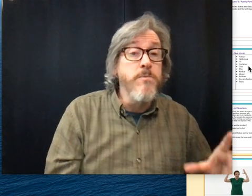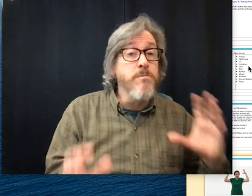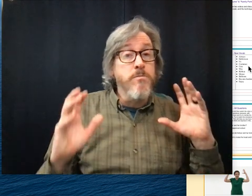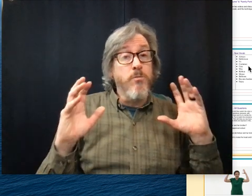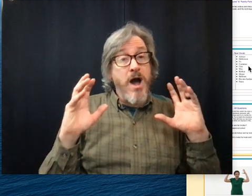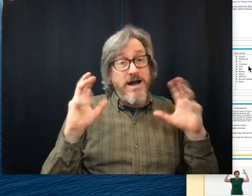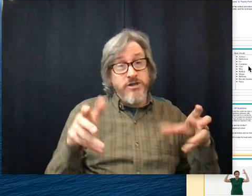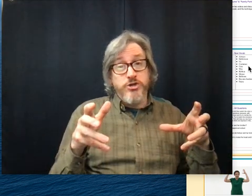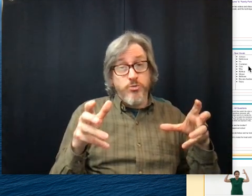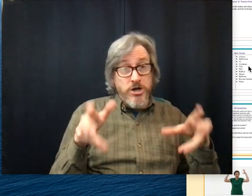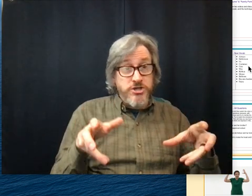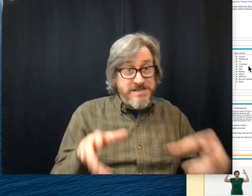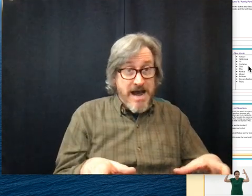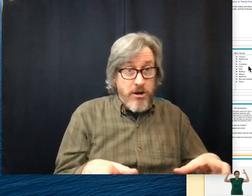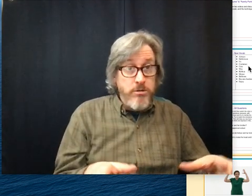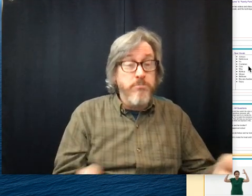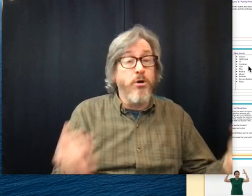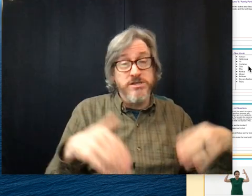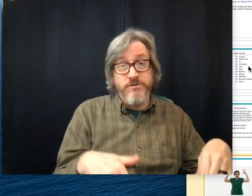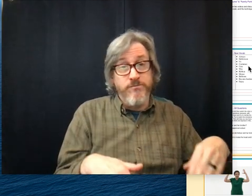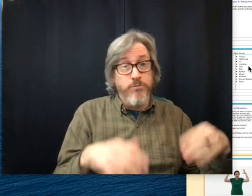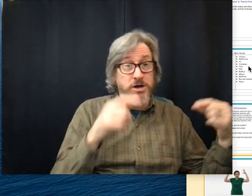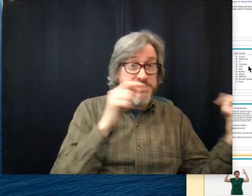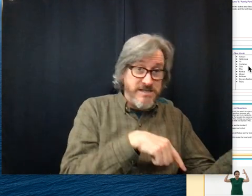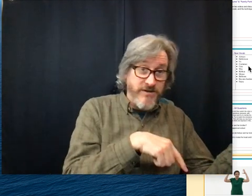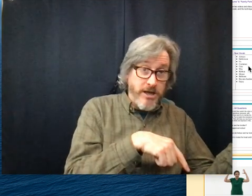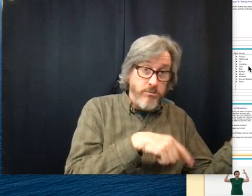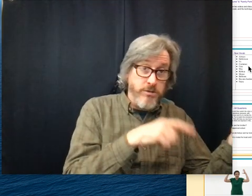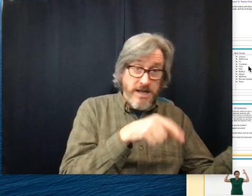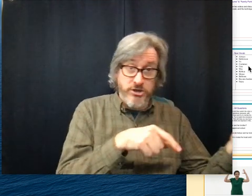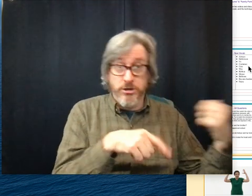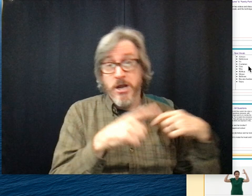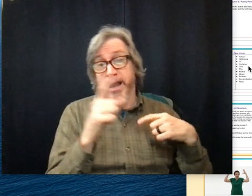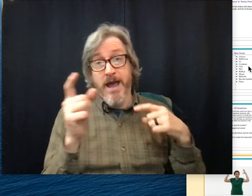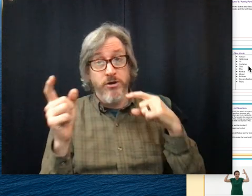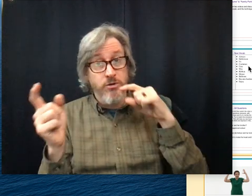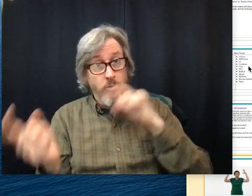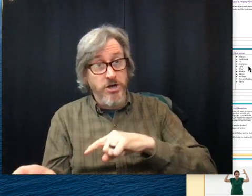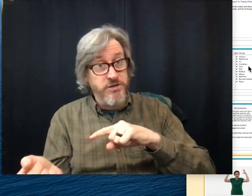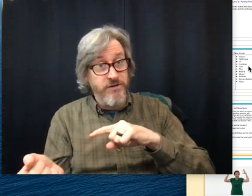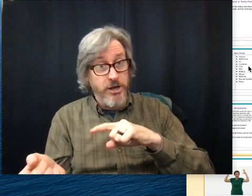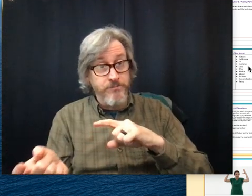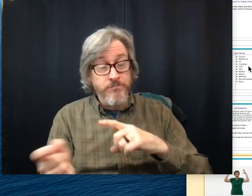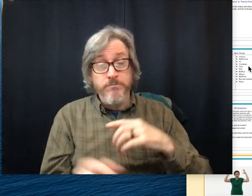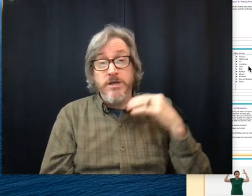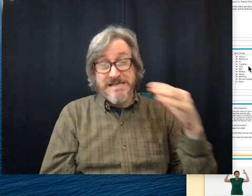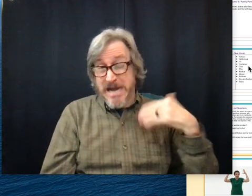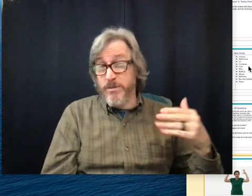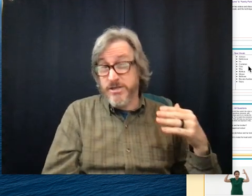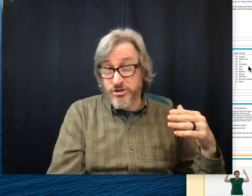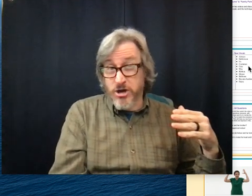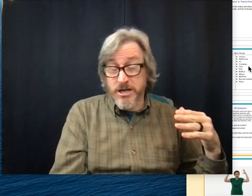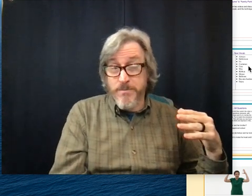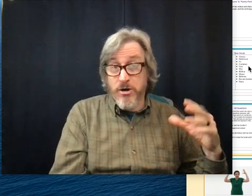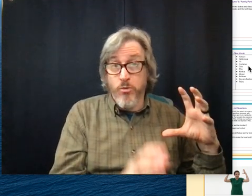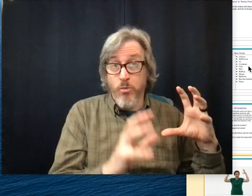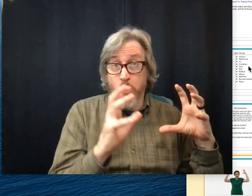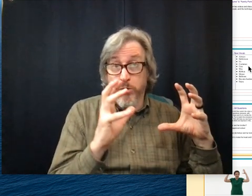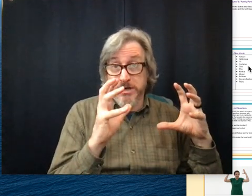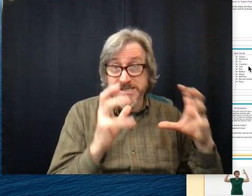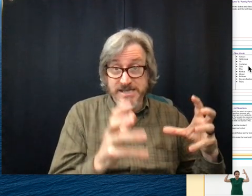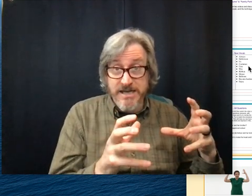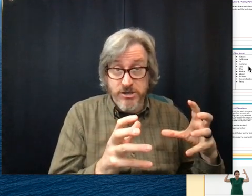story. I think you should watch this now. Pause this video, the lecture, and watch the video, because now I'm going to start talking